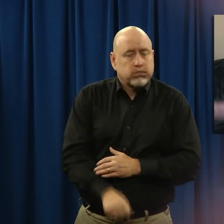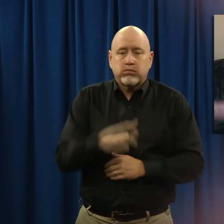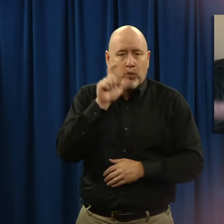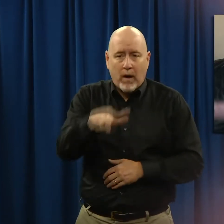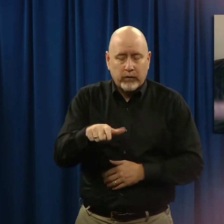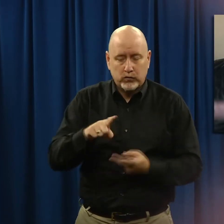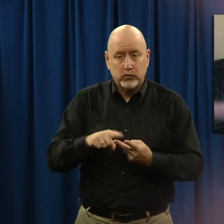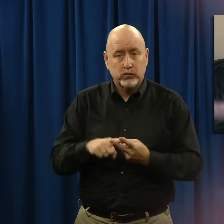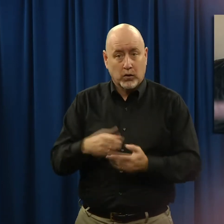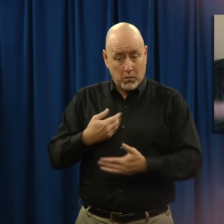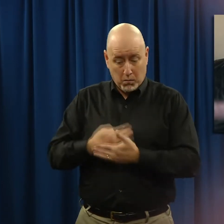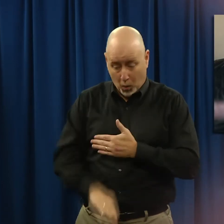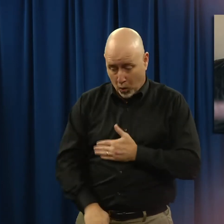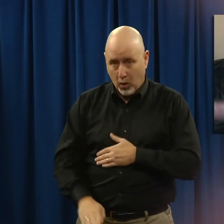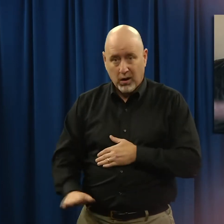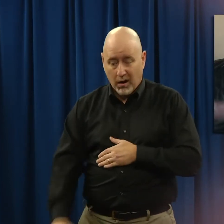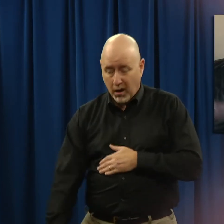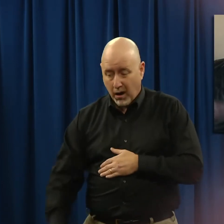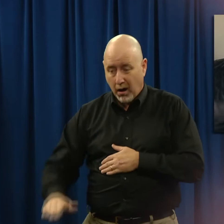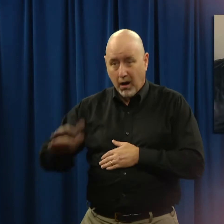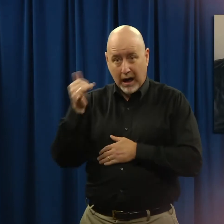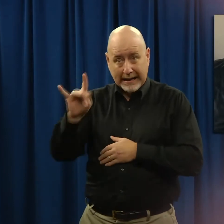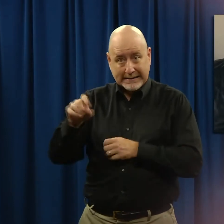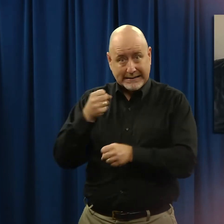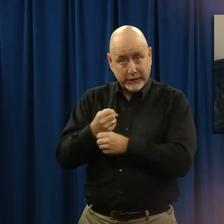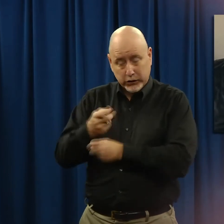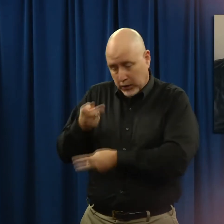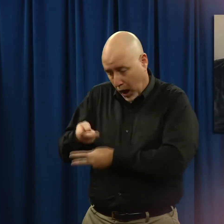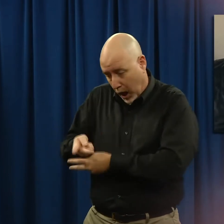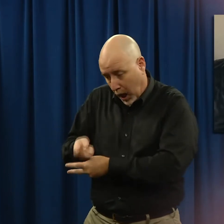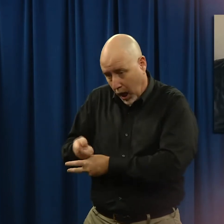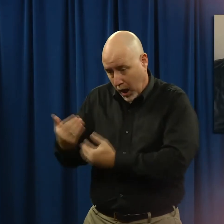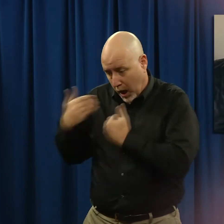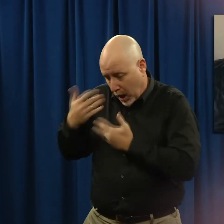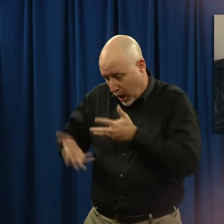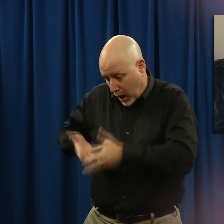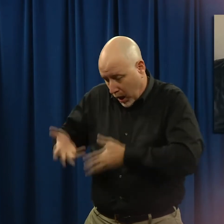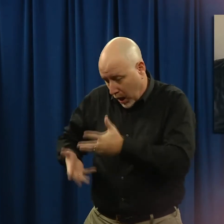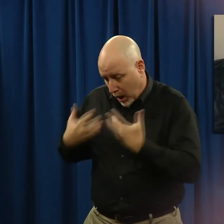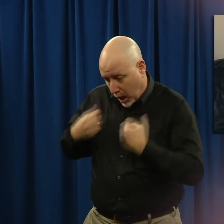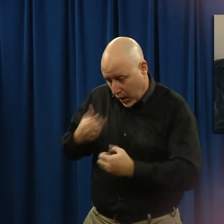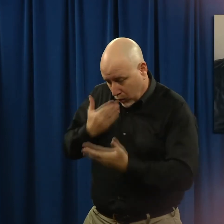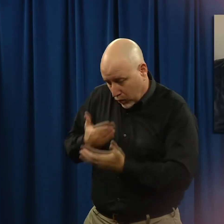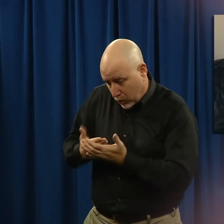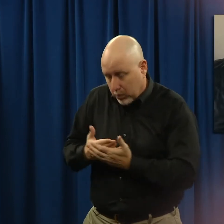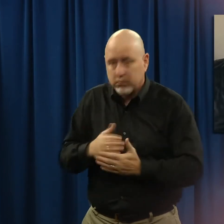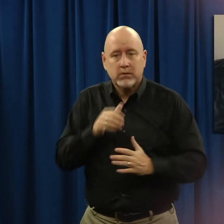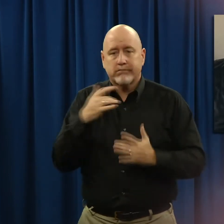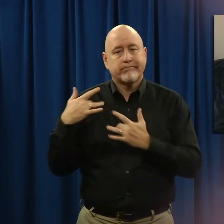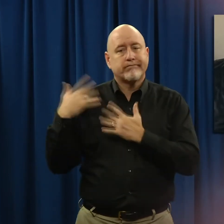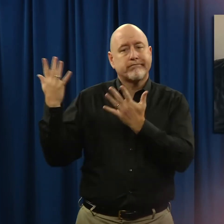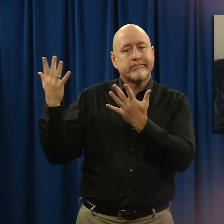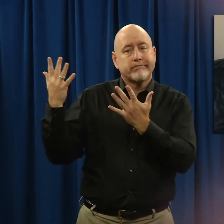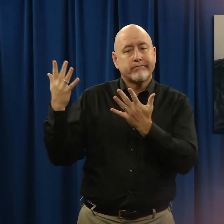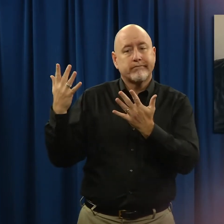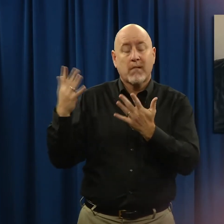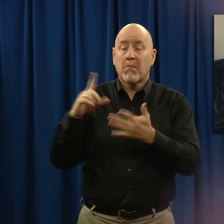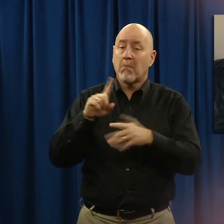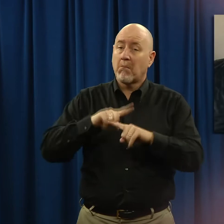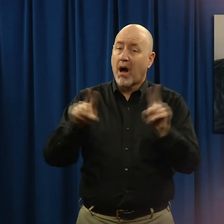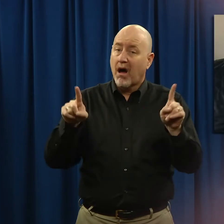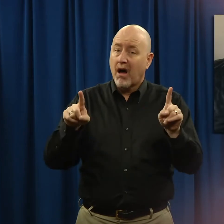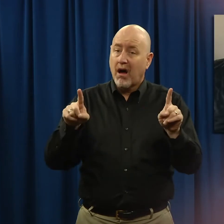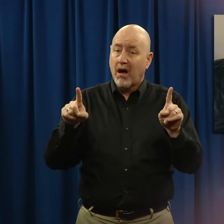care of your child for the next 18 years and be responsible for his or her welfare. But there are some